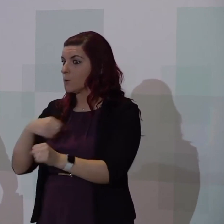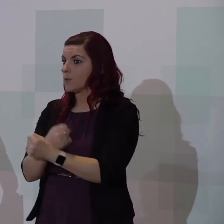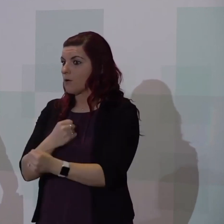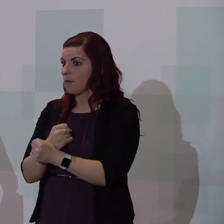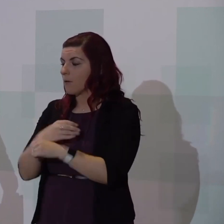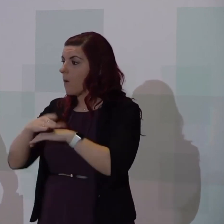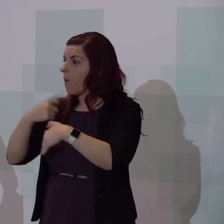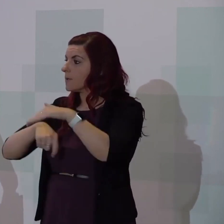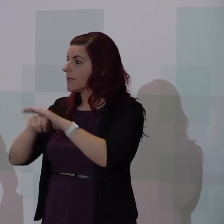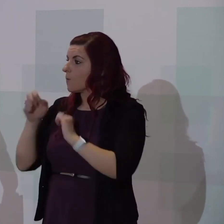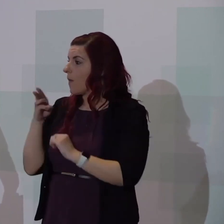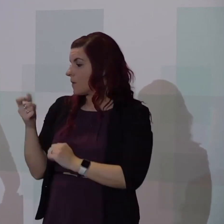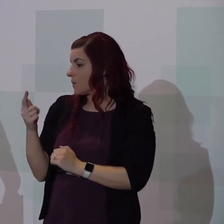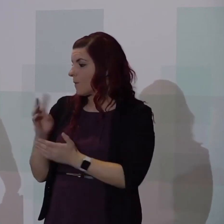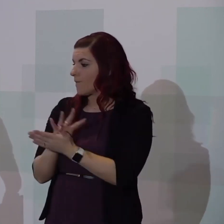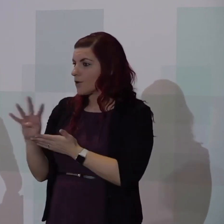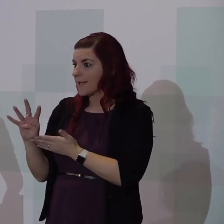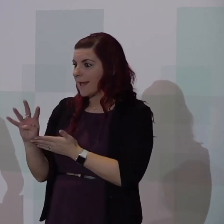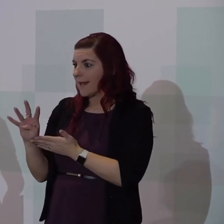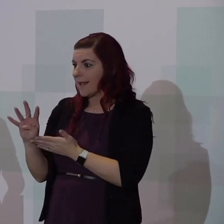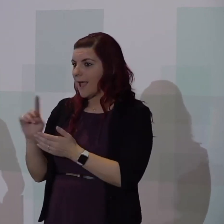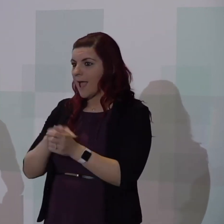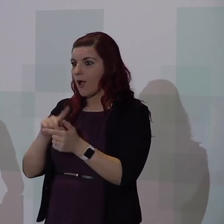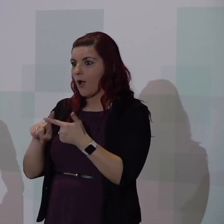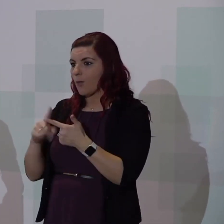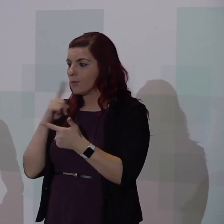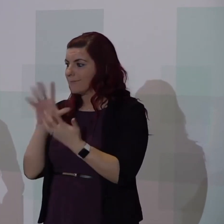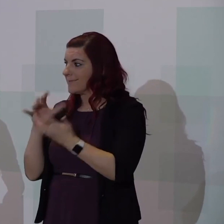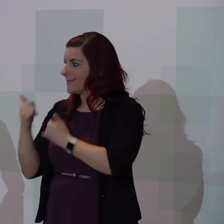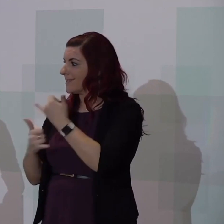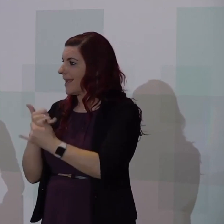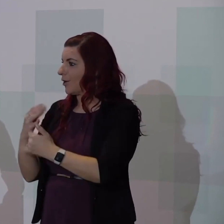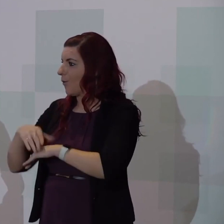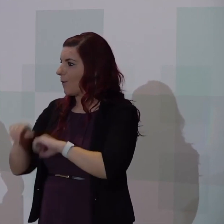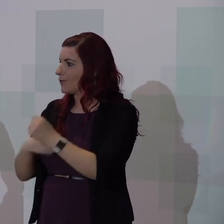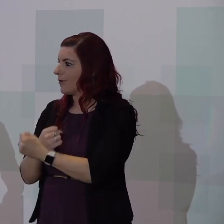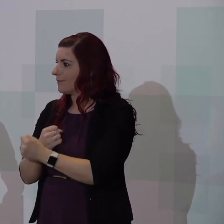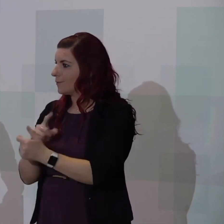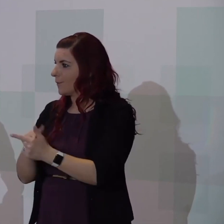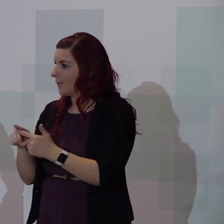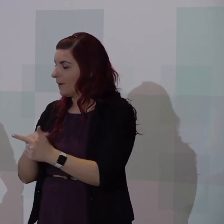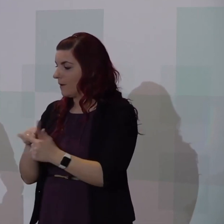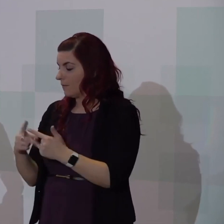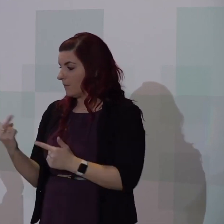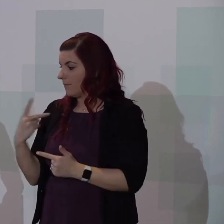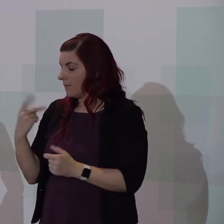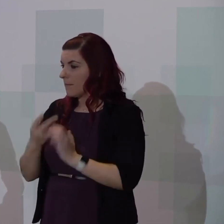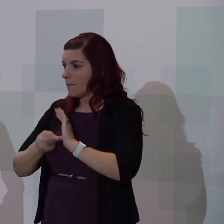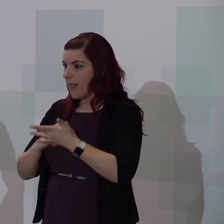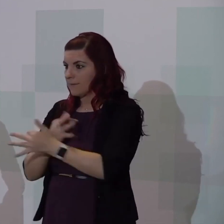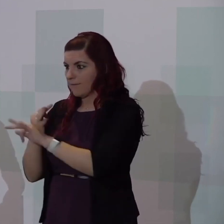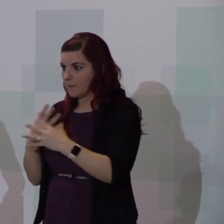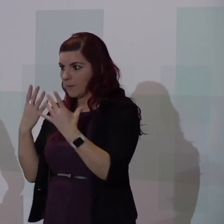is turning 14 and our youngest son is 10 years old. Denise and I planned our family